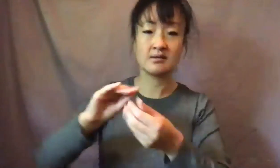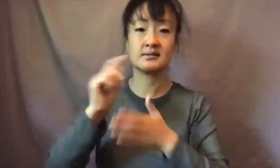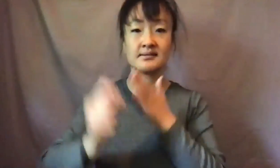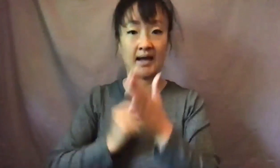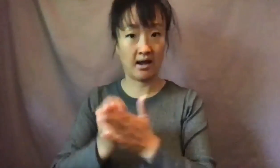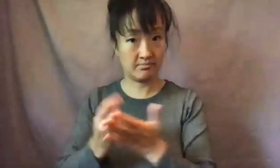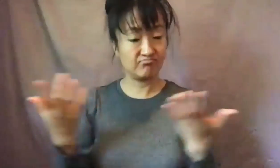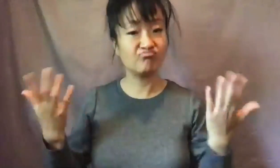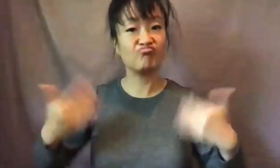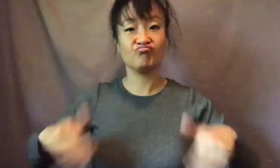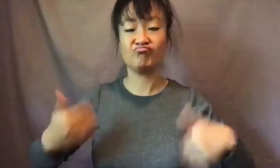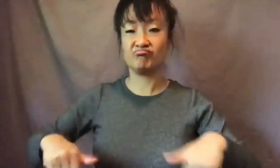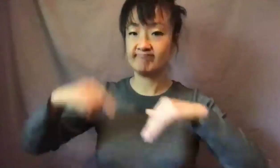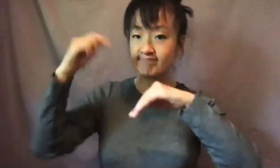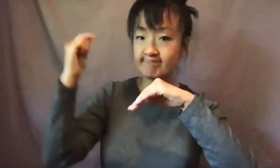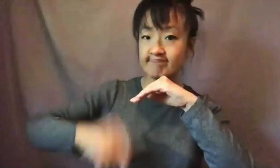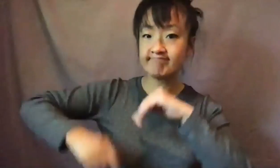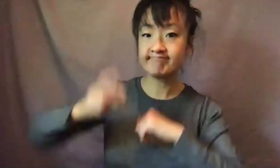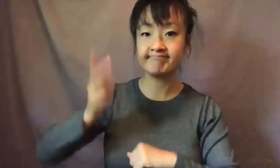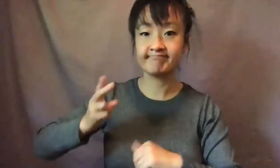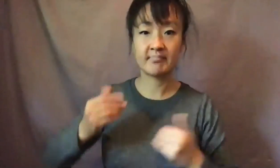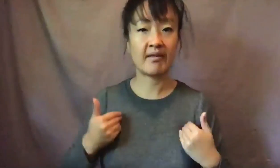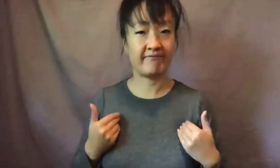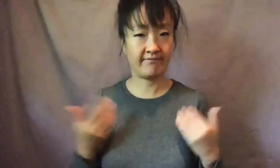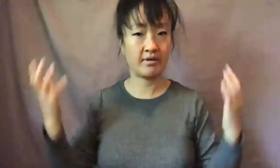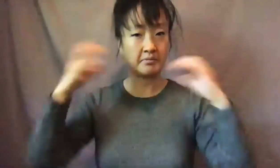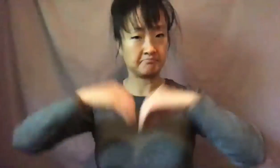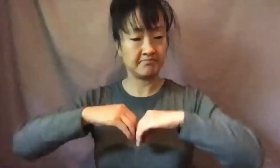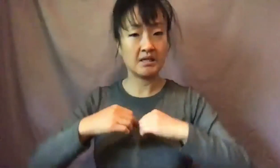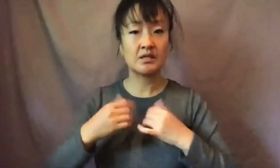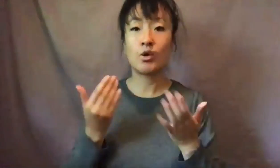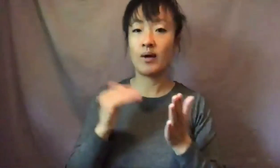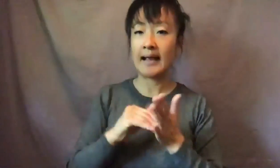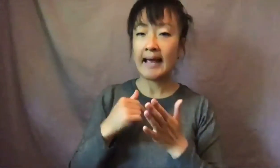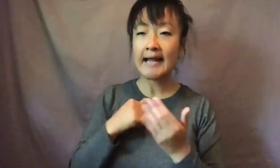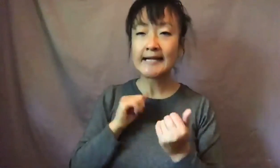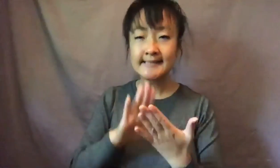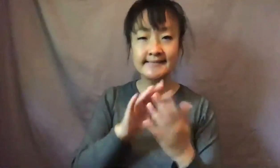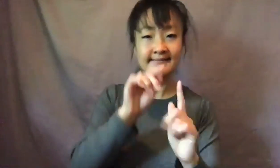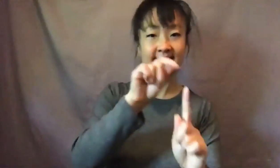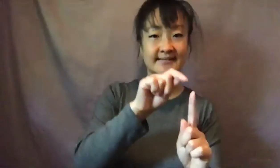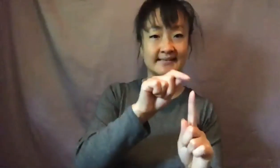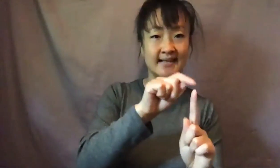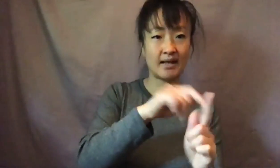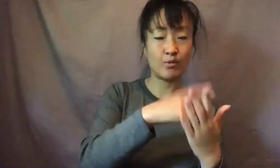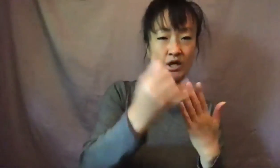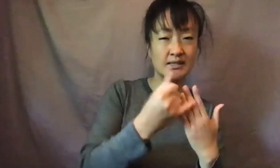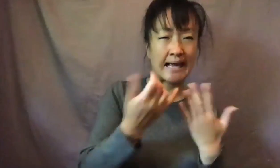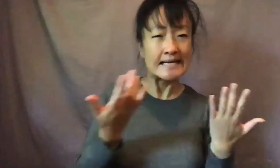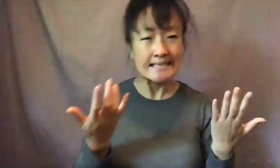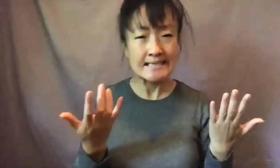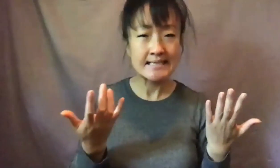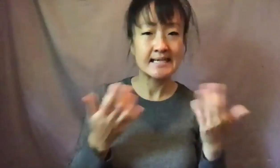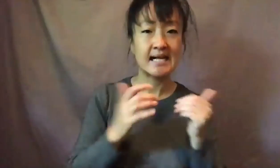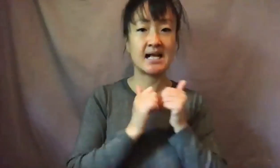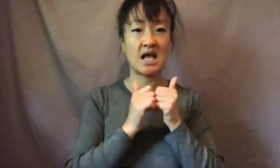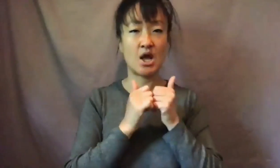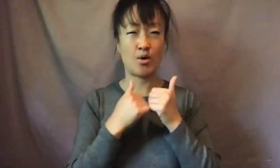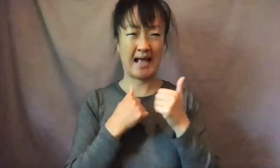of history. Again, I'm sort of confronted, as I was with that project, with how is it that I can possibly